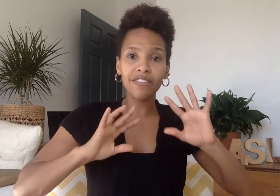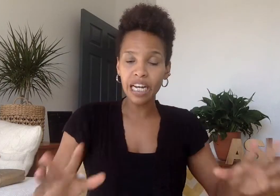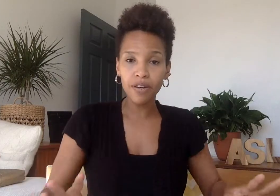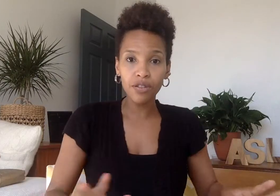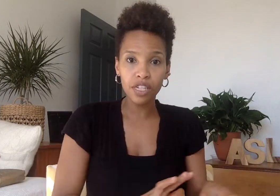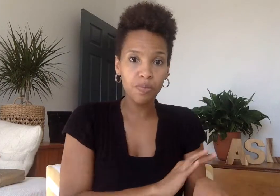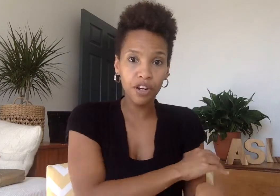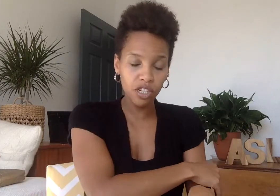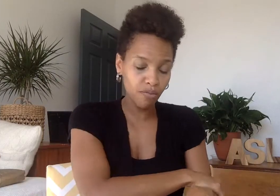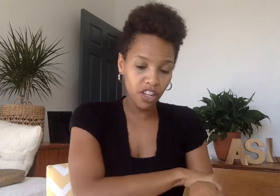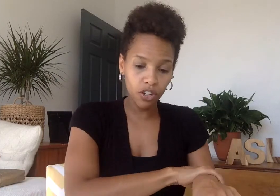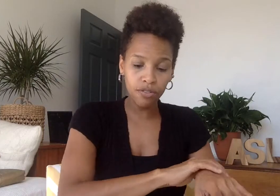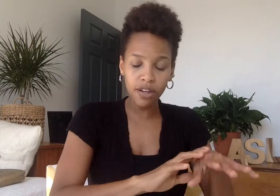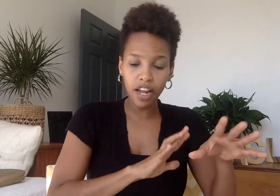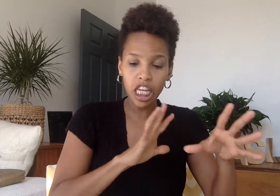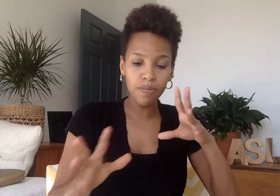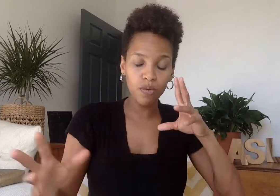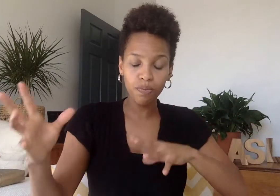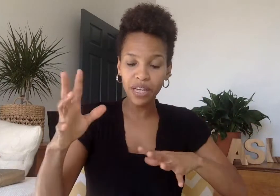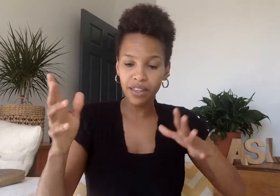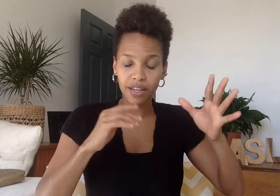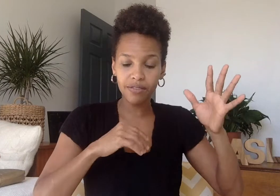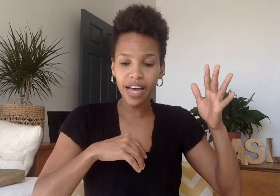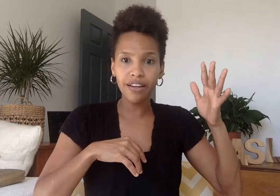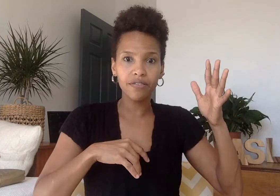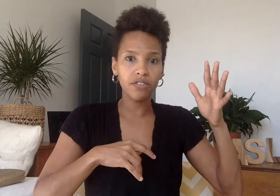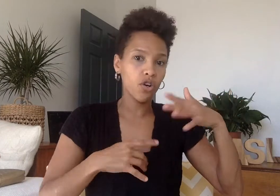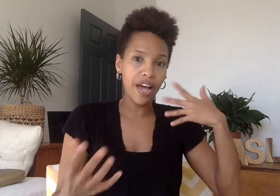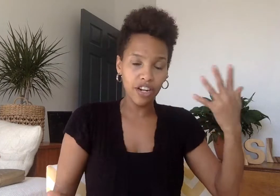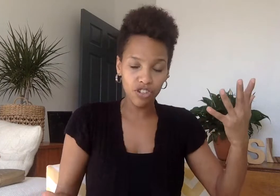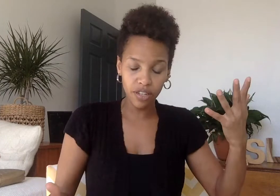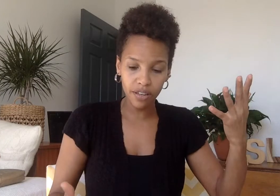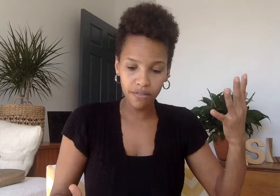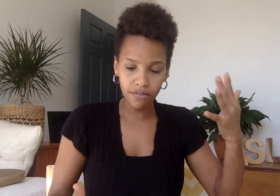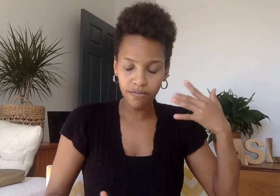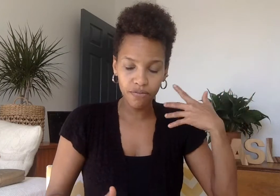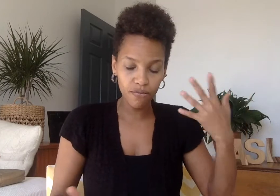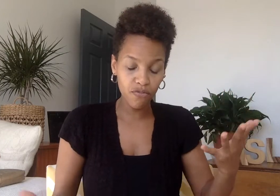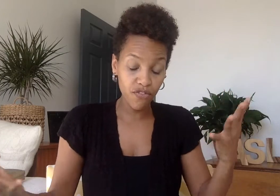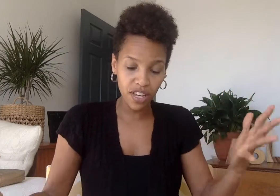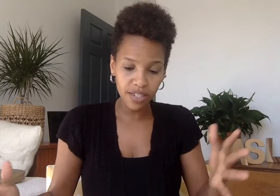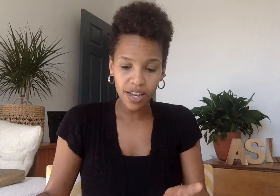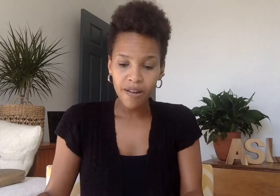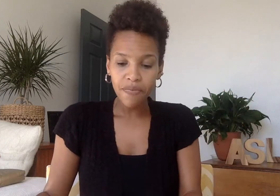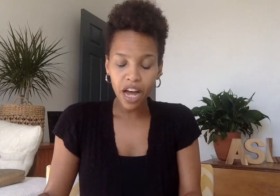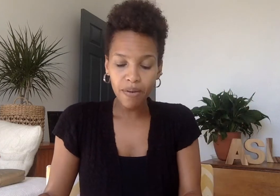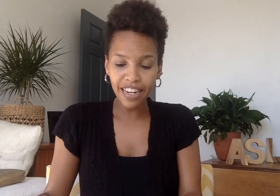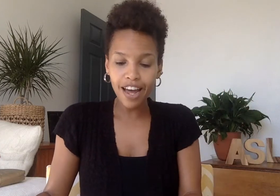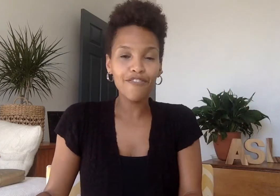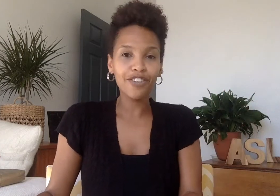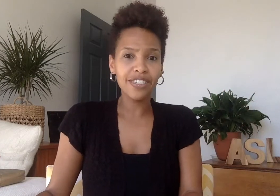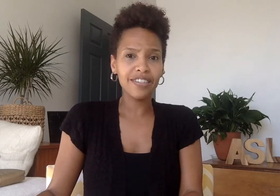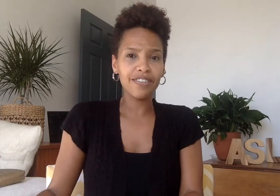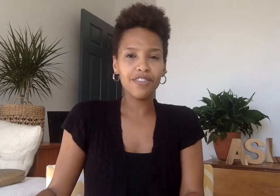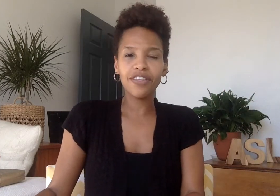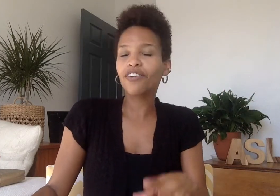time I use inspiration videos. A lot of people will pick things that don't actually fit in an effort to, they're like,